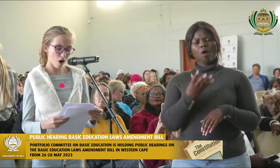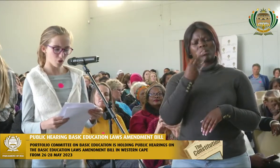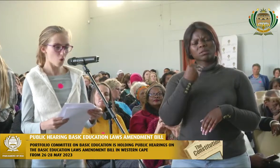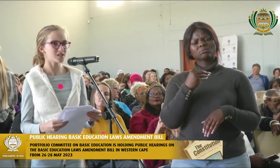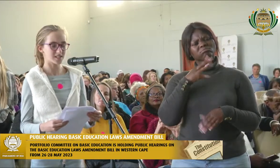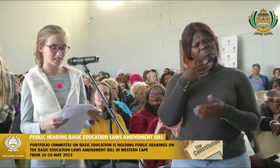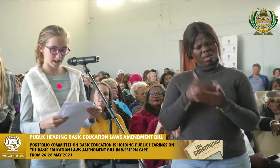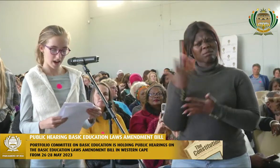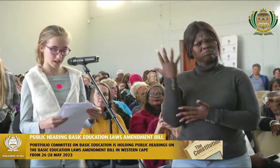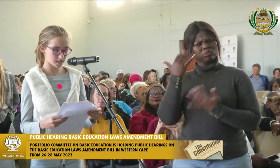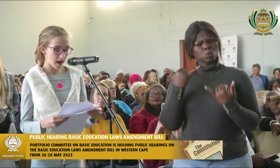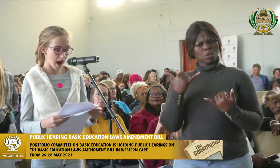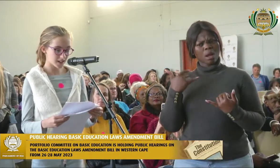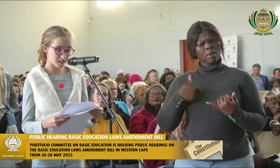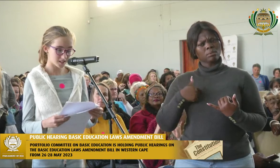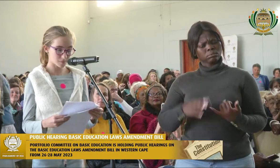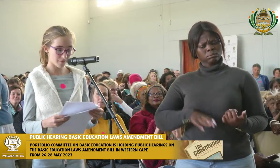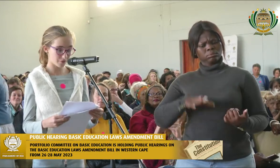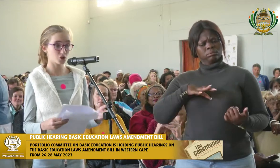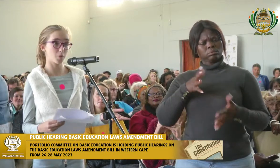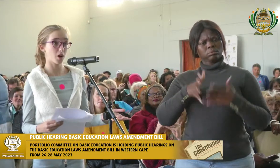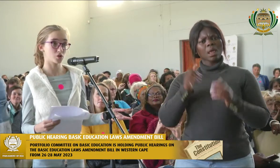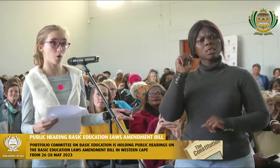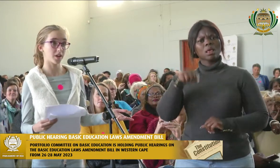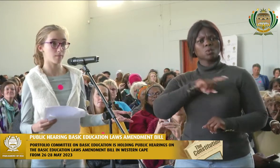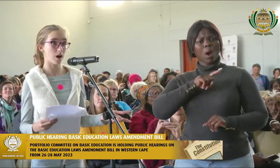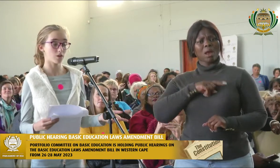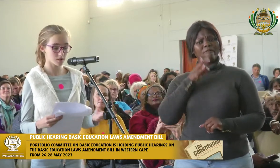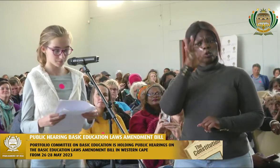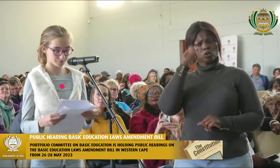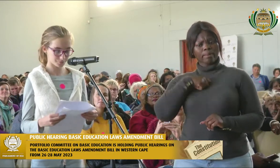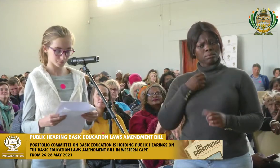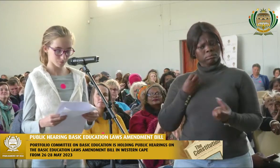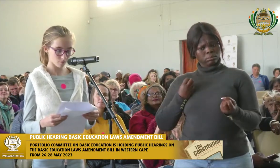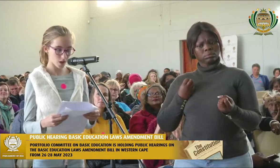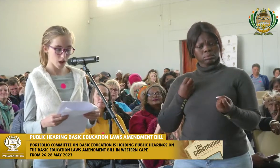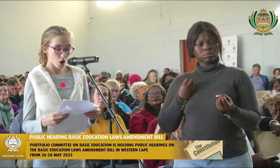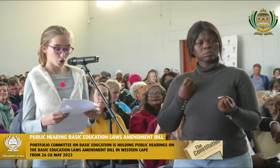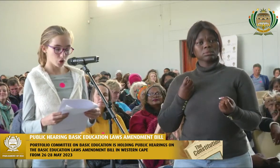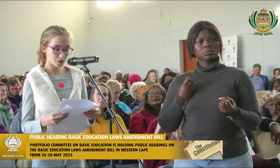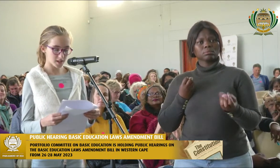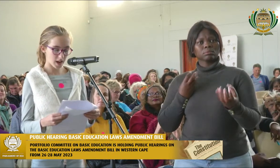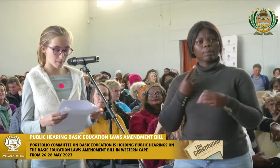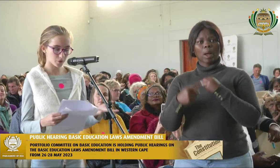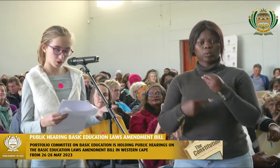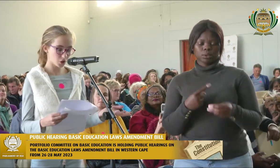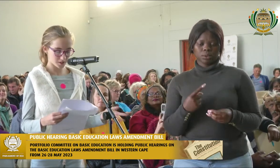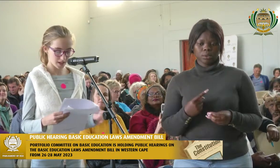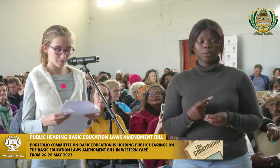today, of course I said yes, as this is my future we are talking about.